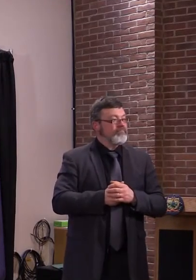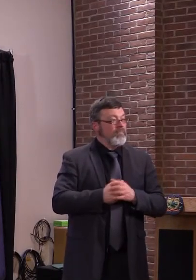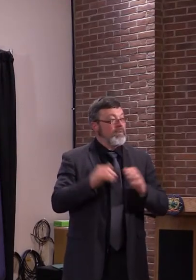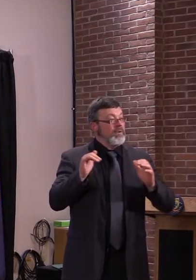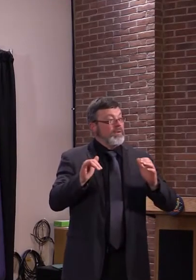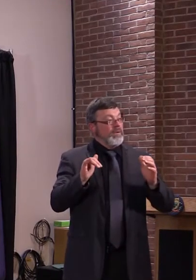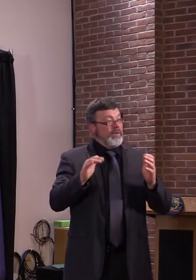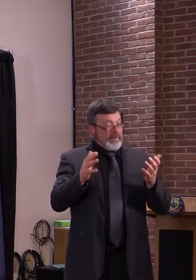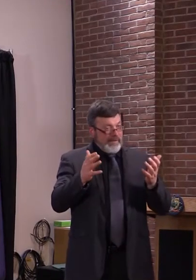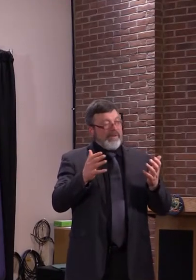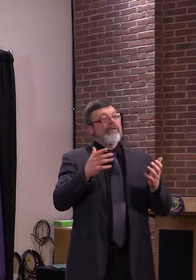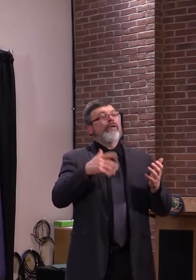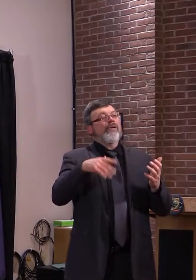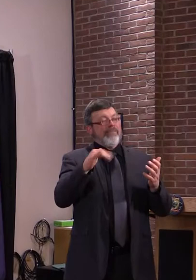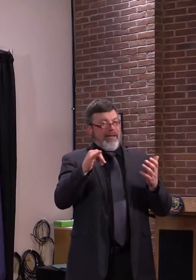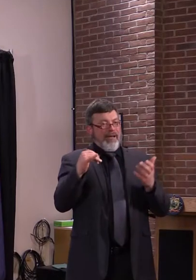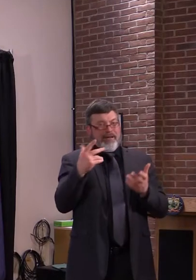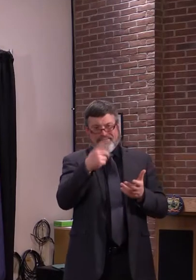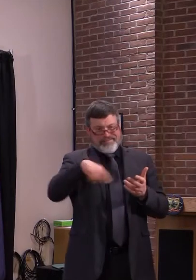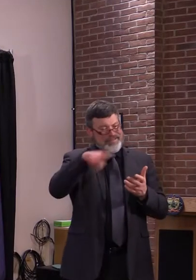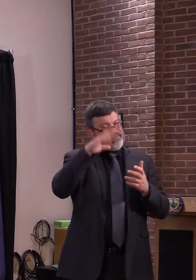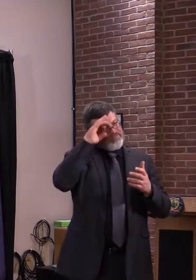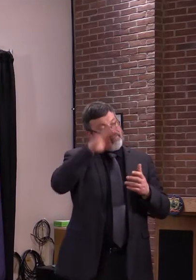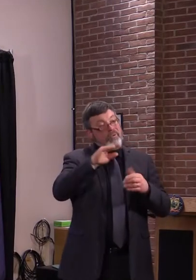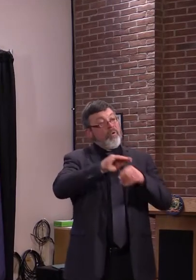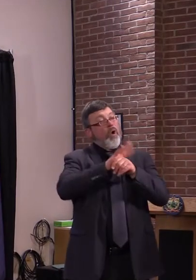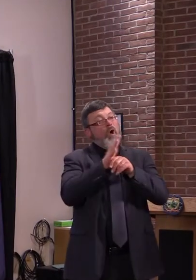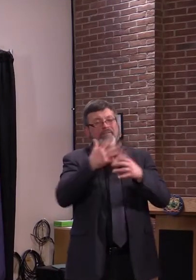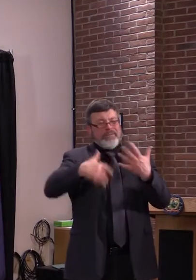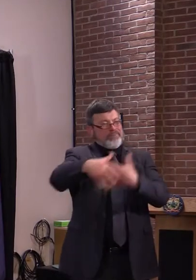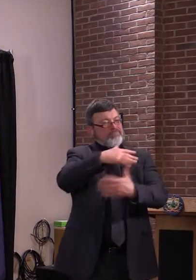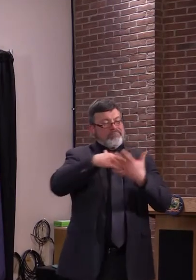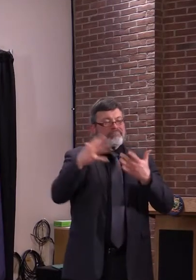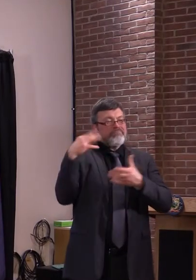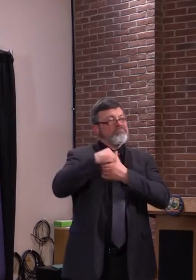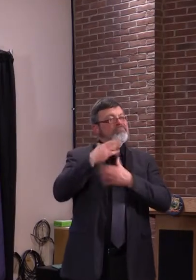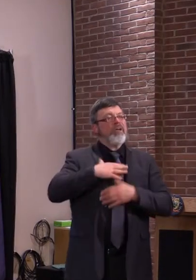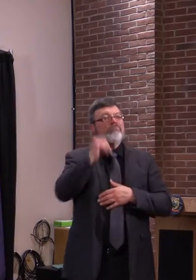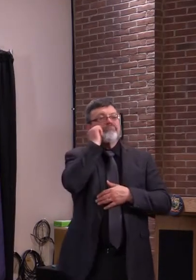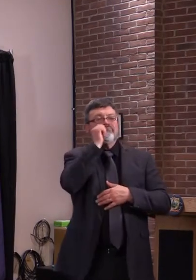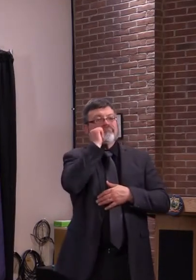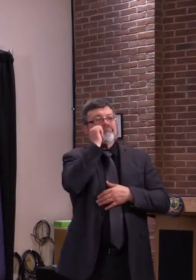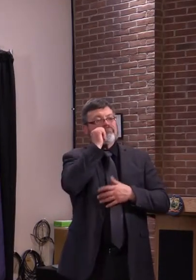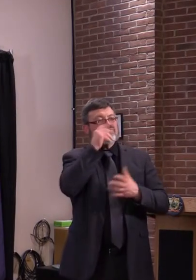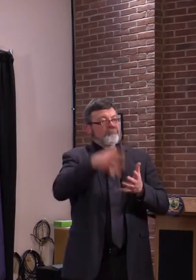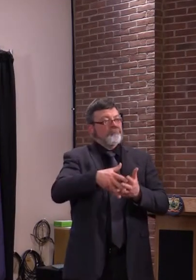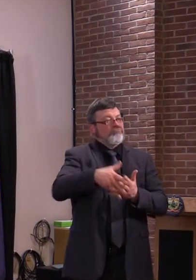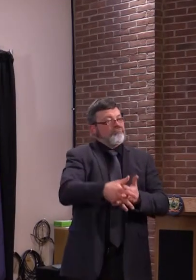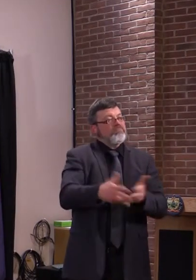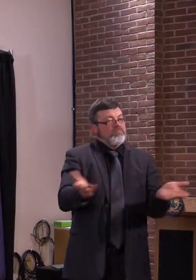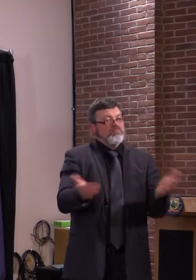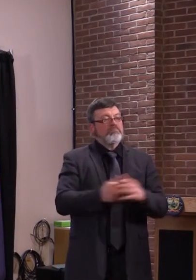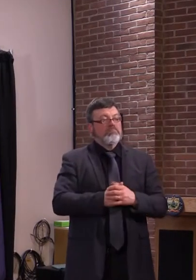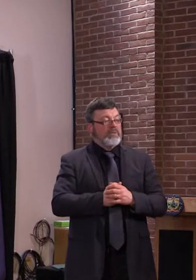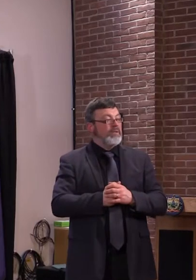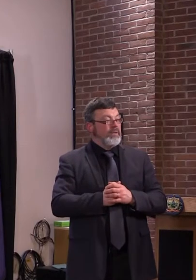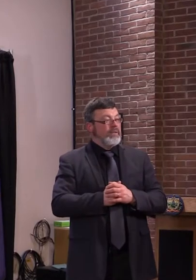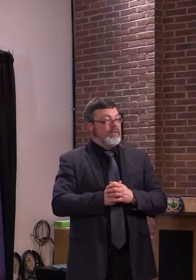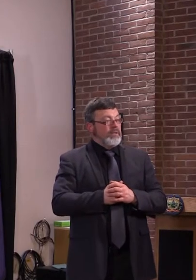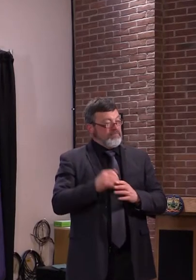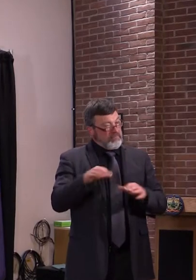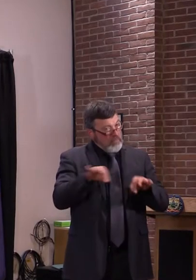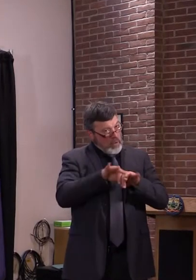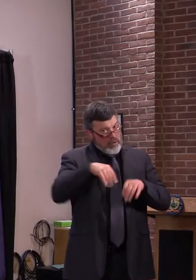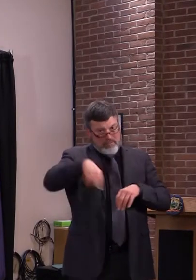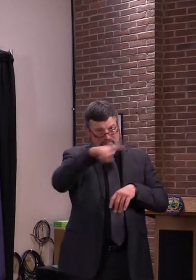day-to-day acts to protect ourselves and the people around us. I understand that it has been and will continue to